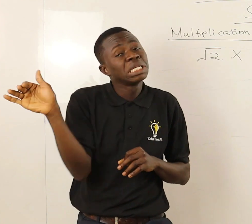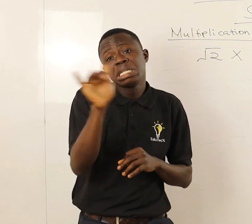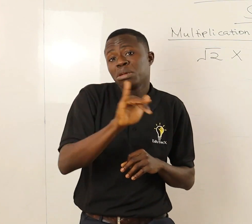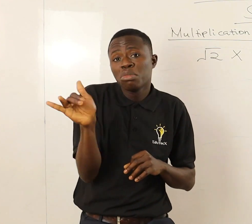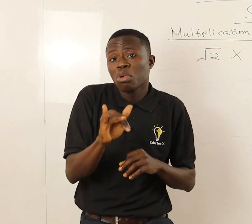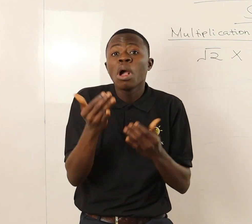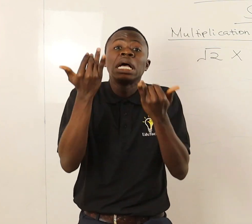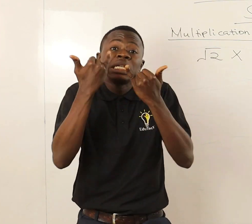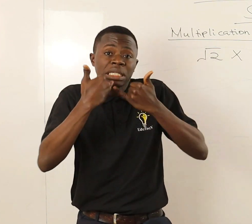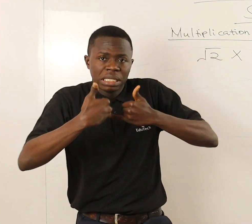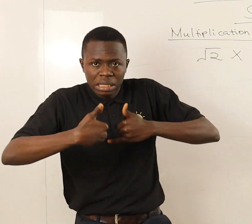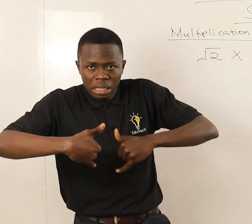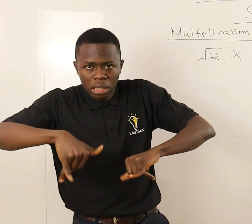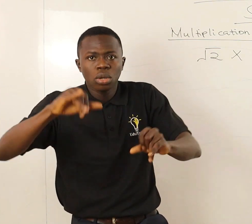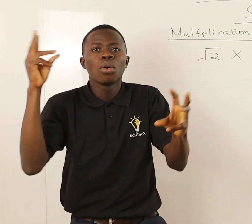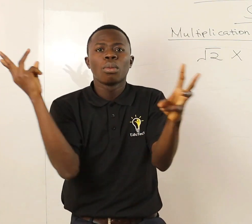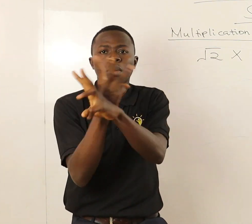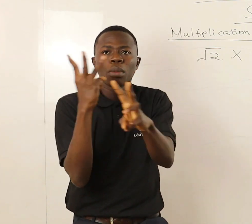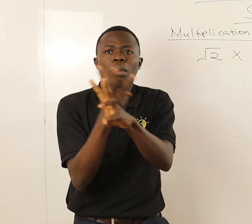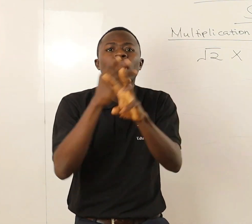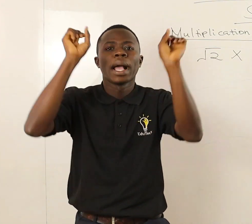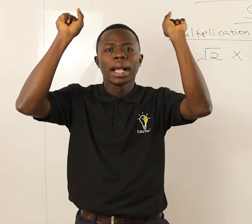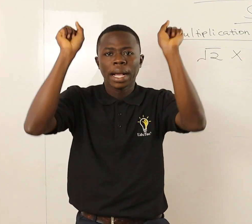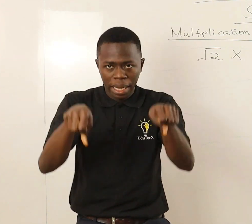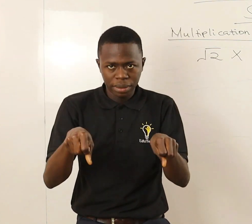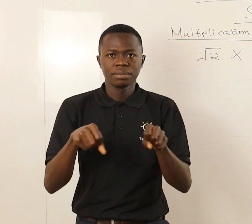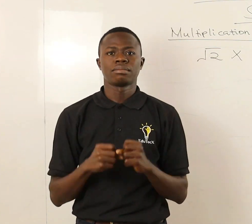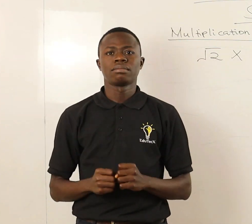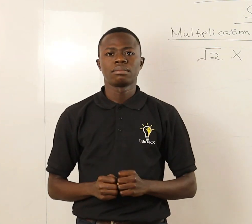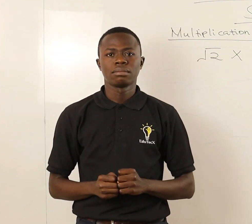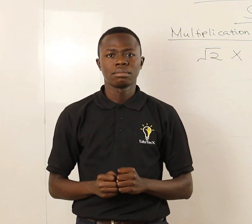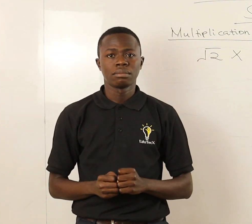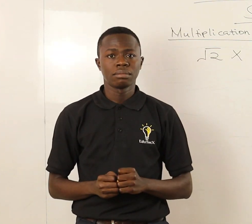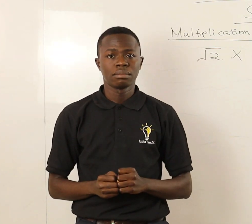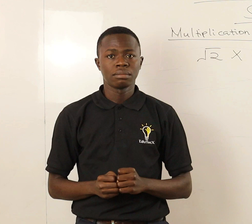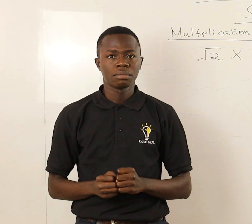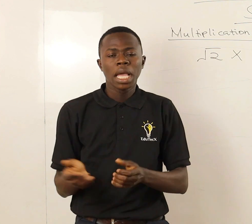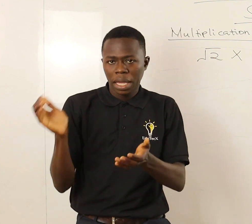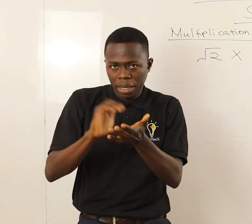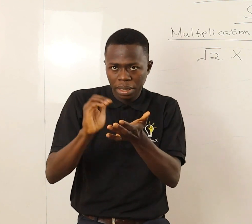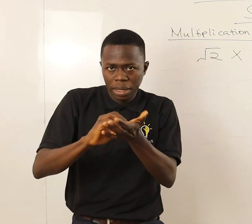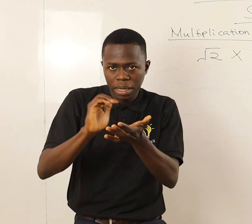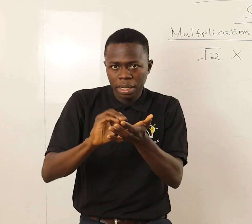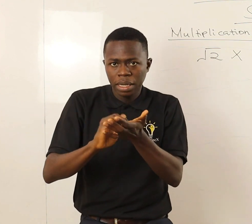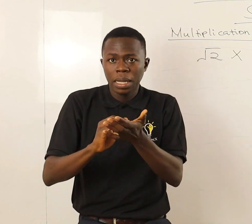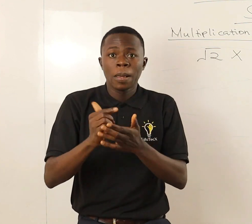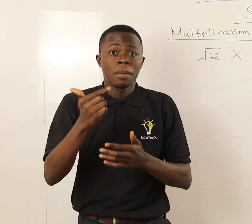can multiply them. The key word here is multiply. Again, we are trying to say